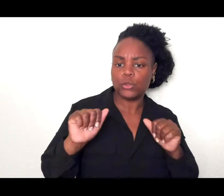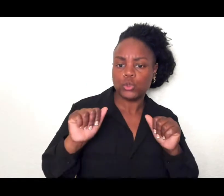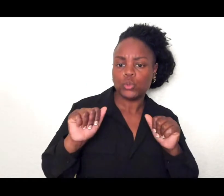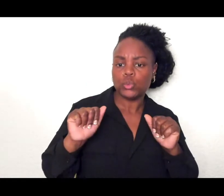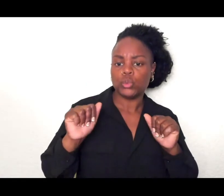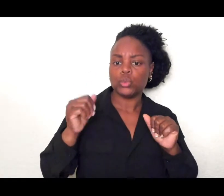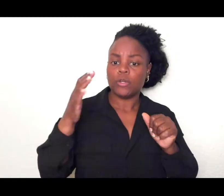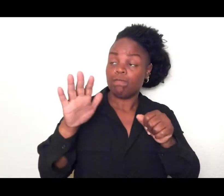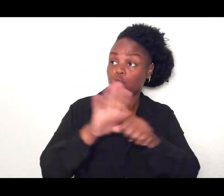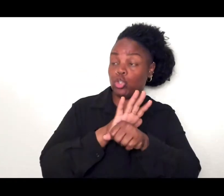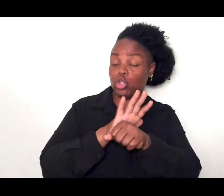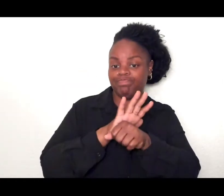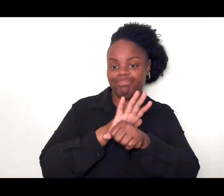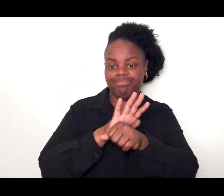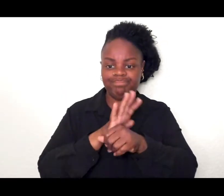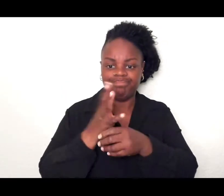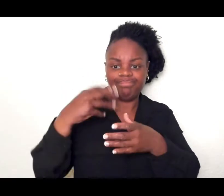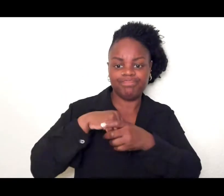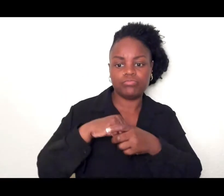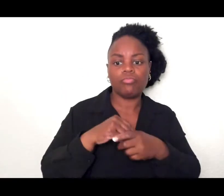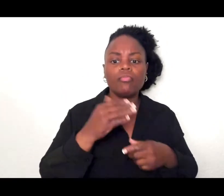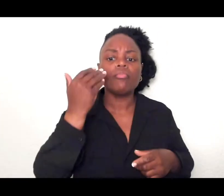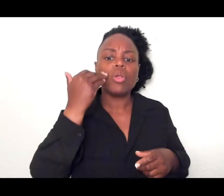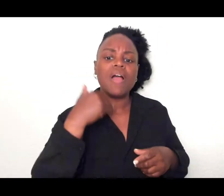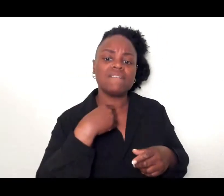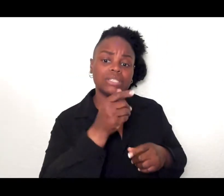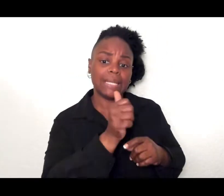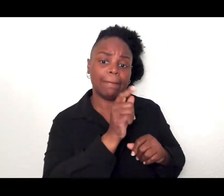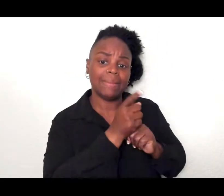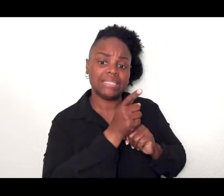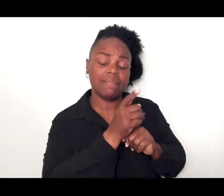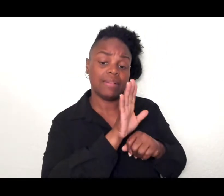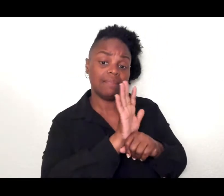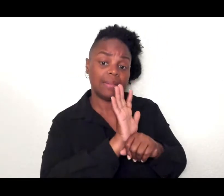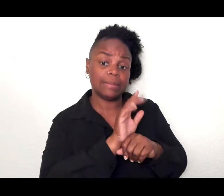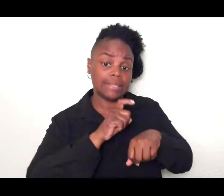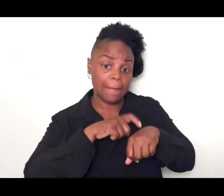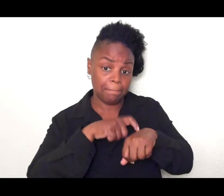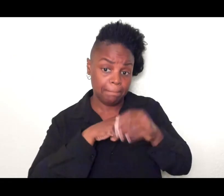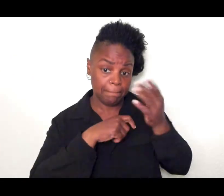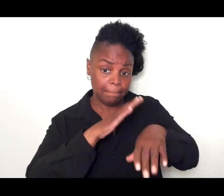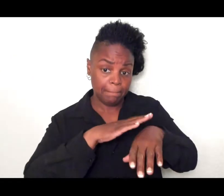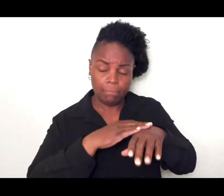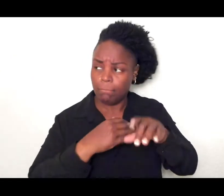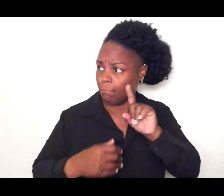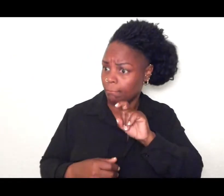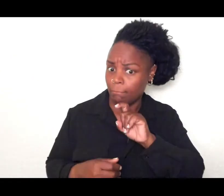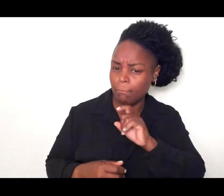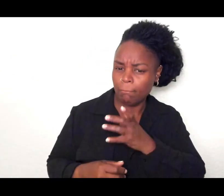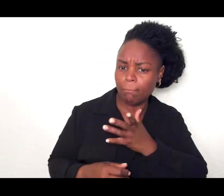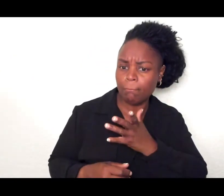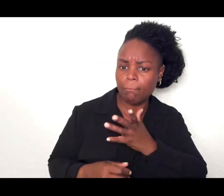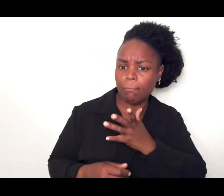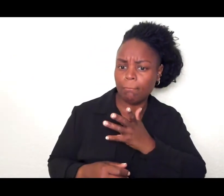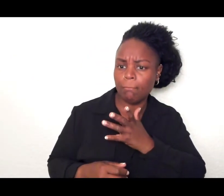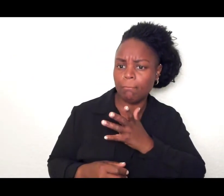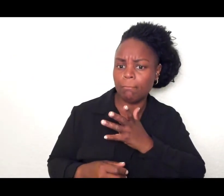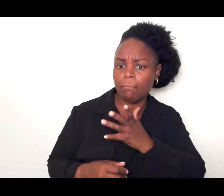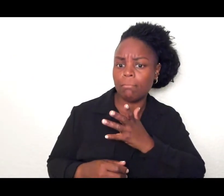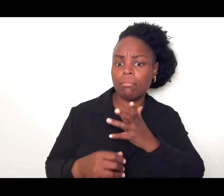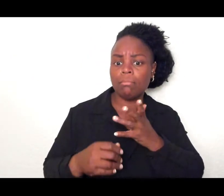myself, that I didn't have to leave any part of myself at the door, but also that there was a way that I came